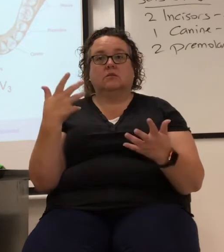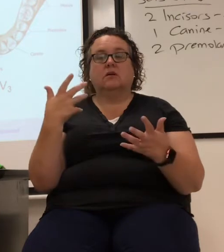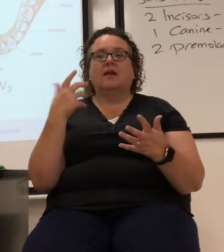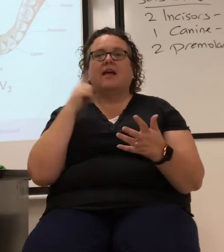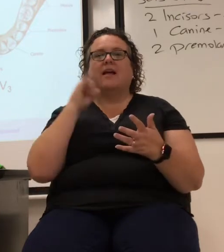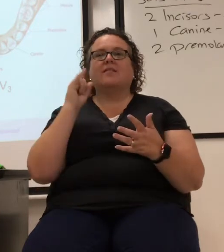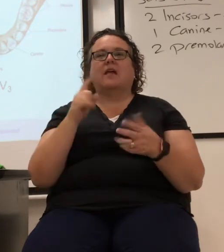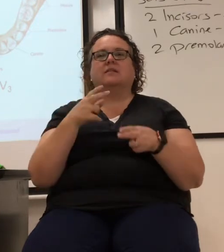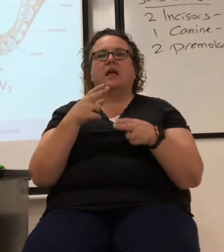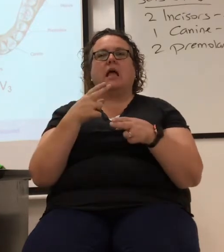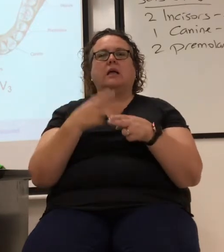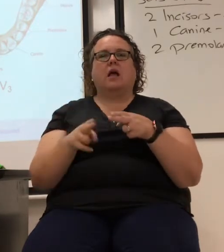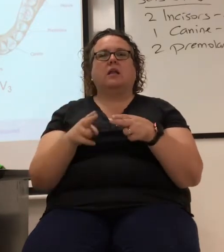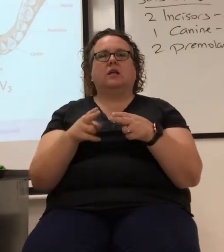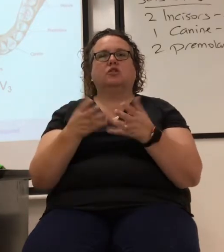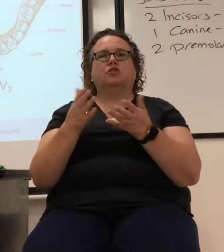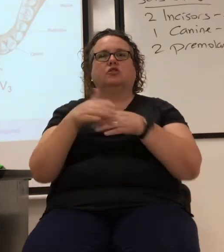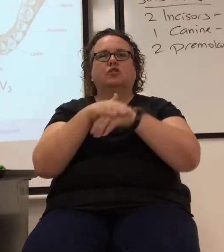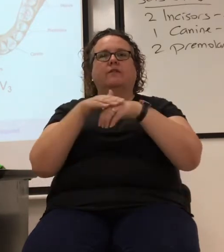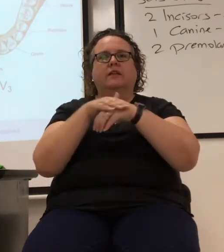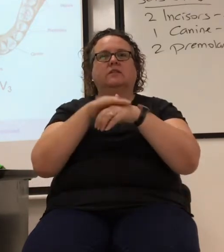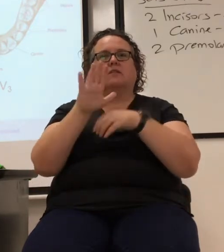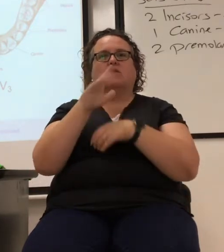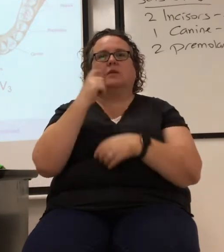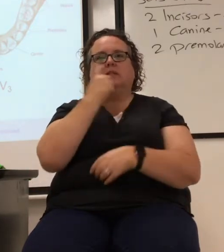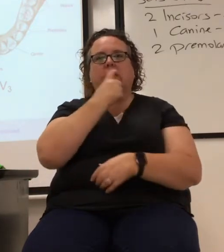is a cutting surface of the teeth.